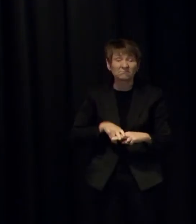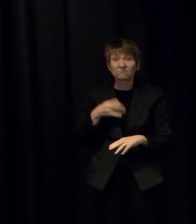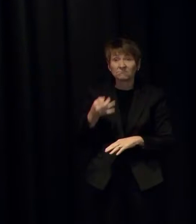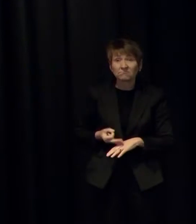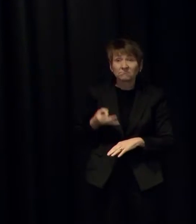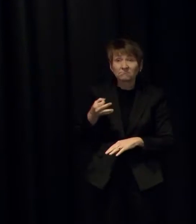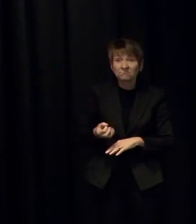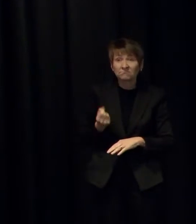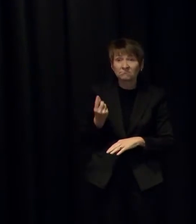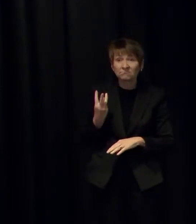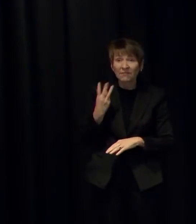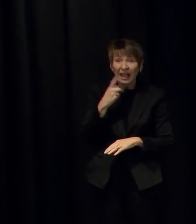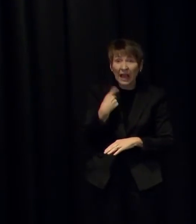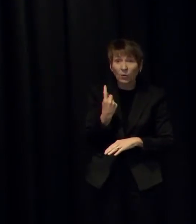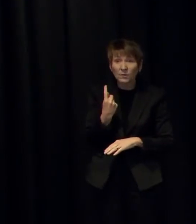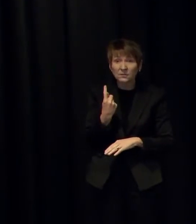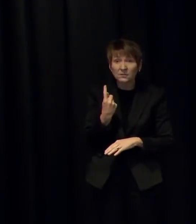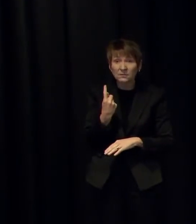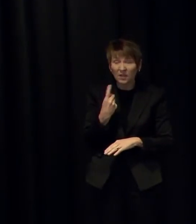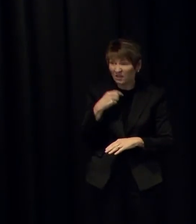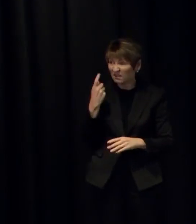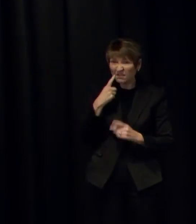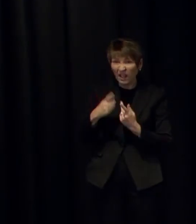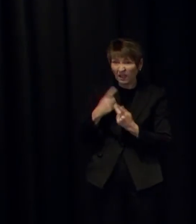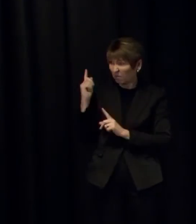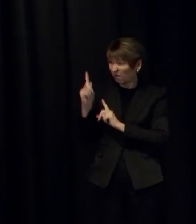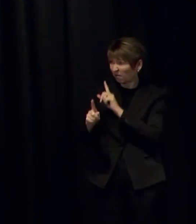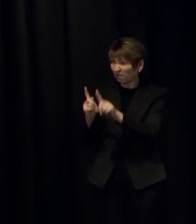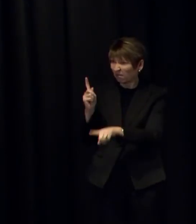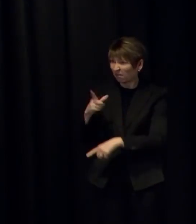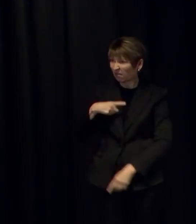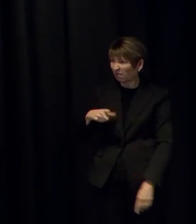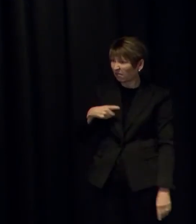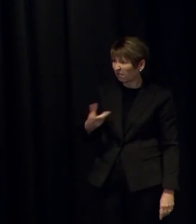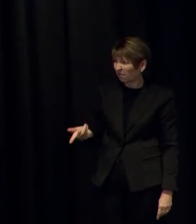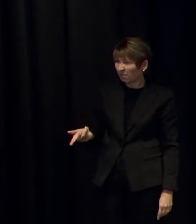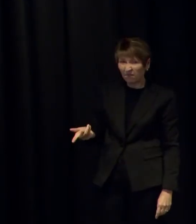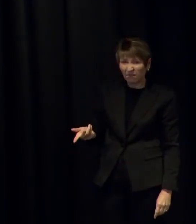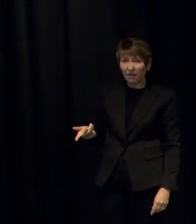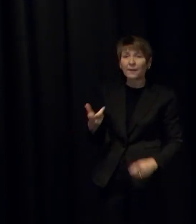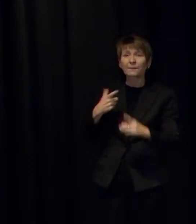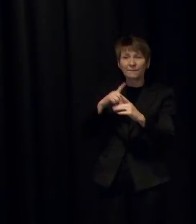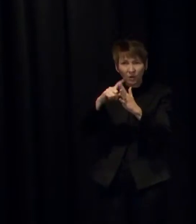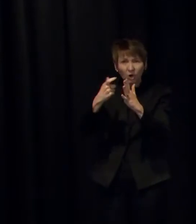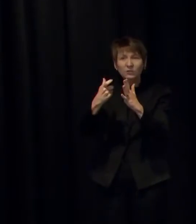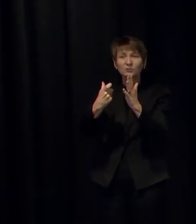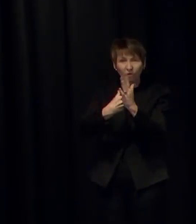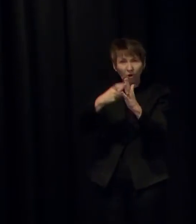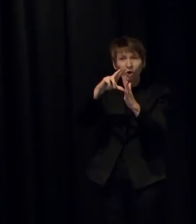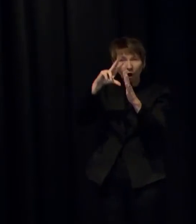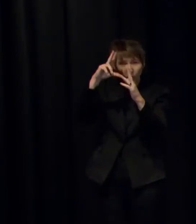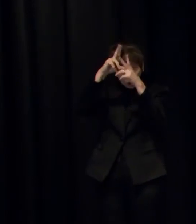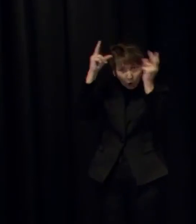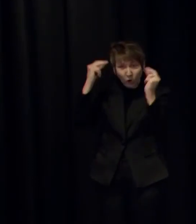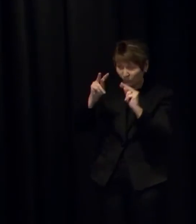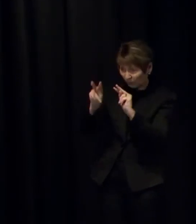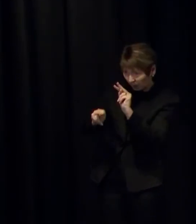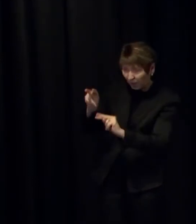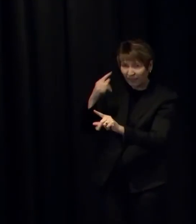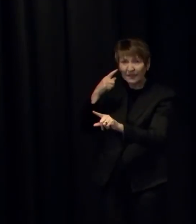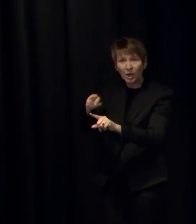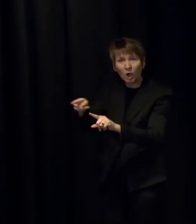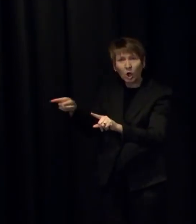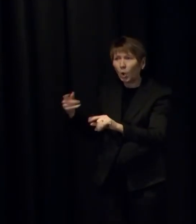that really time-sensitive work. That's our job. We are the front door for all of those